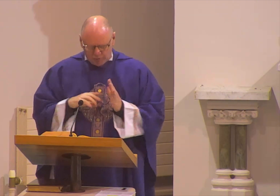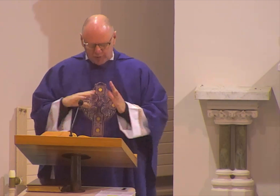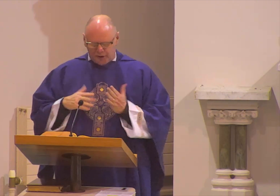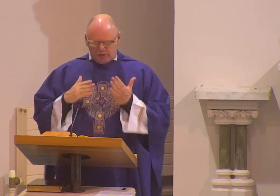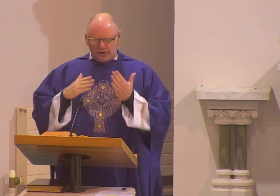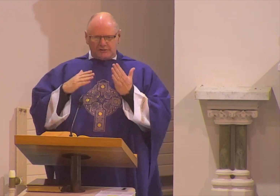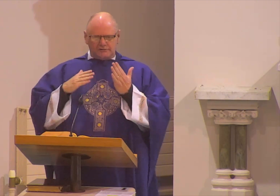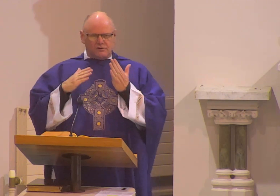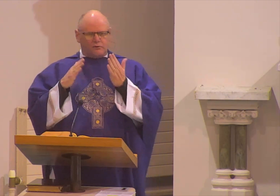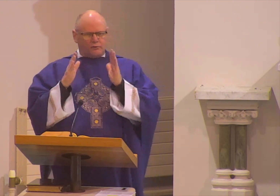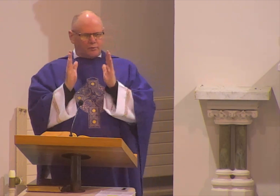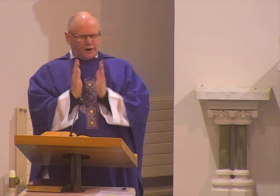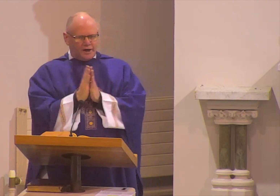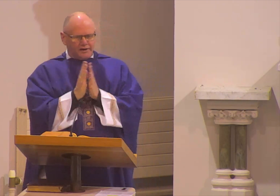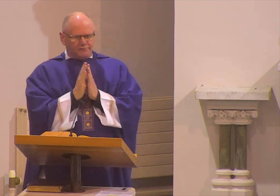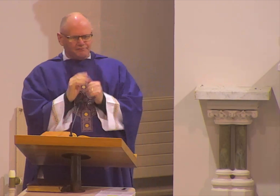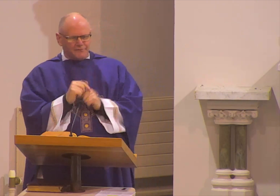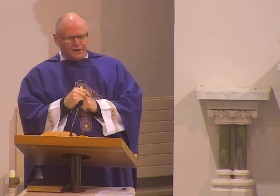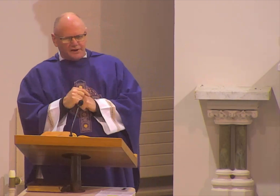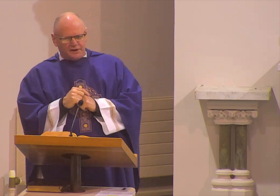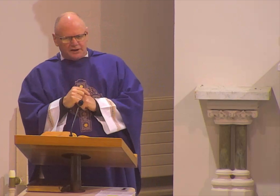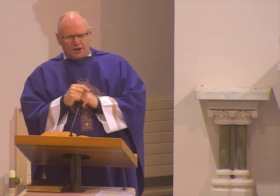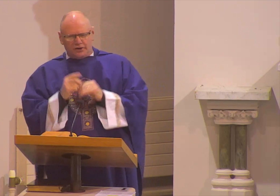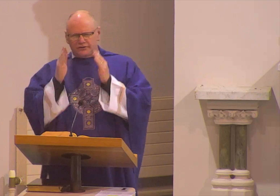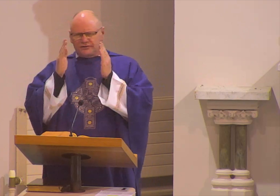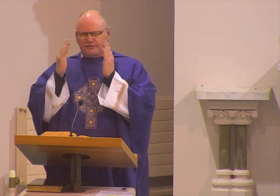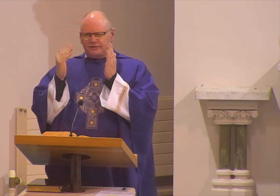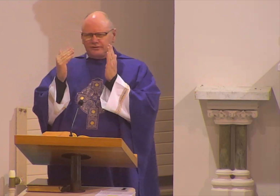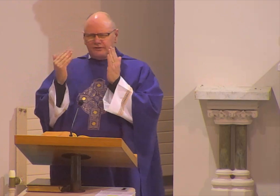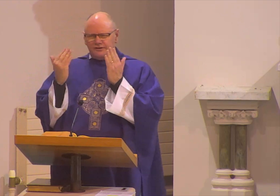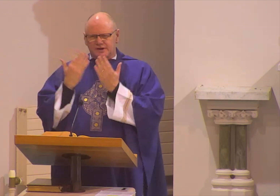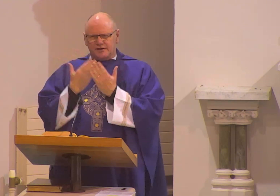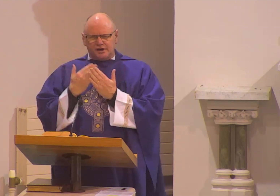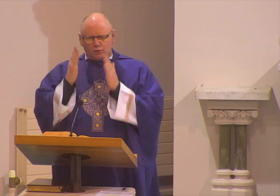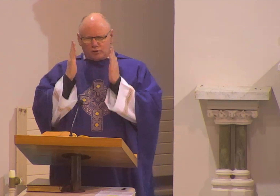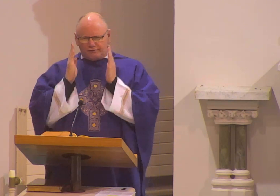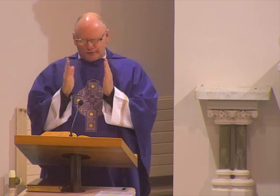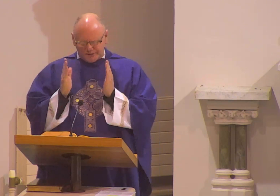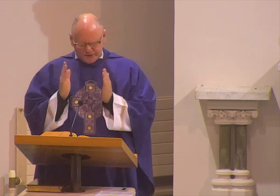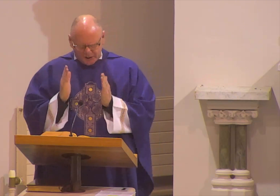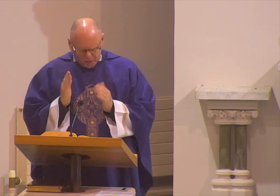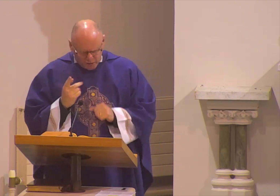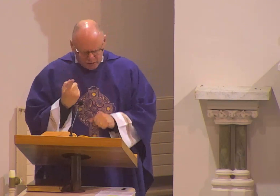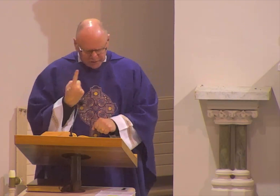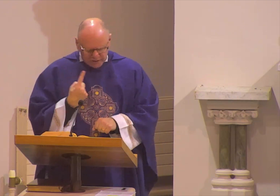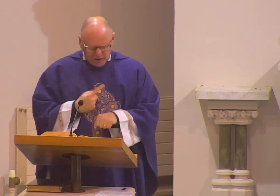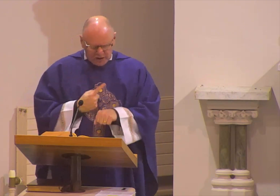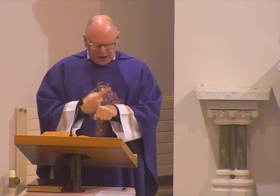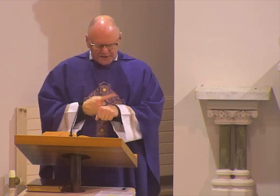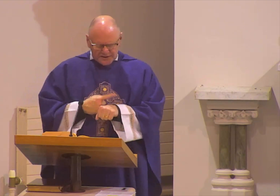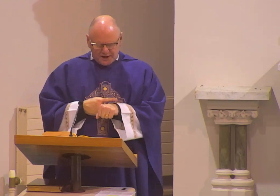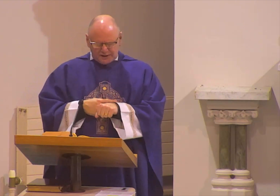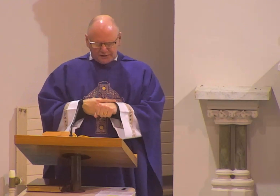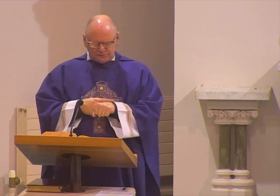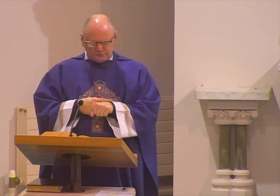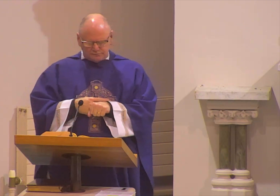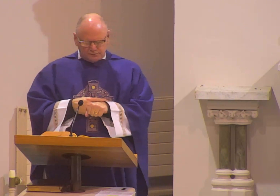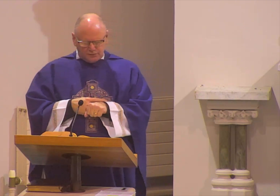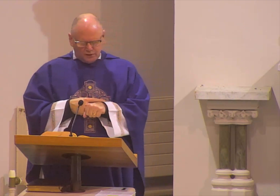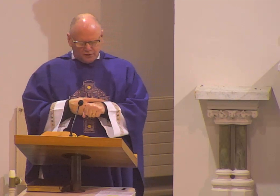We're preparing, we're praying, and this evening we're focusing on a